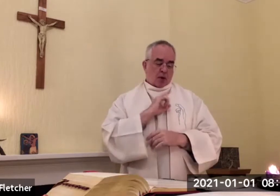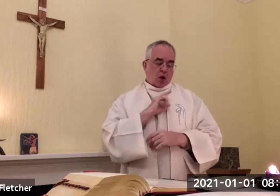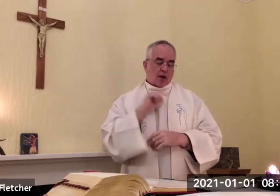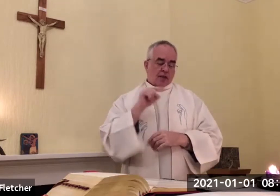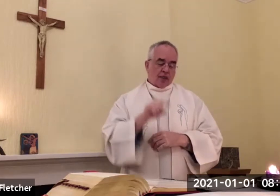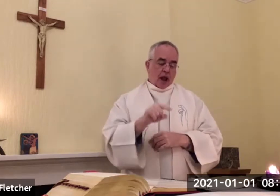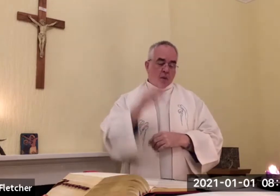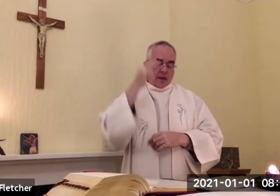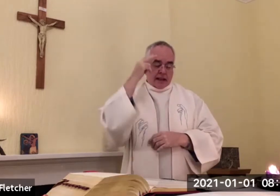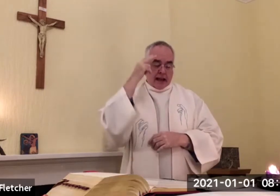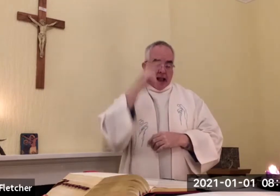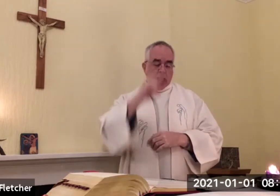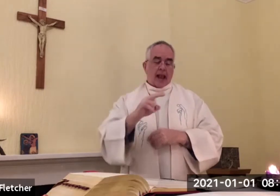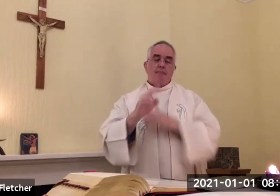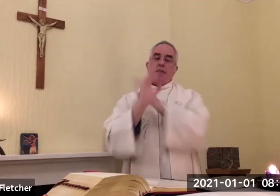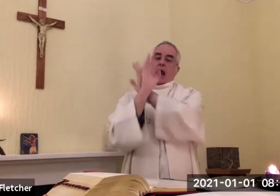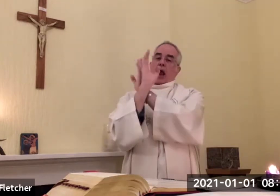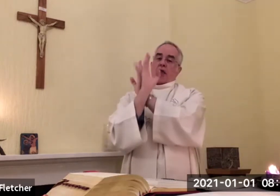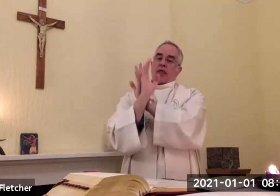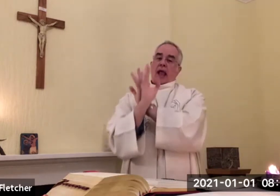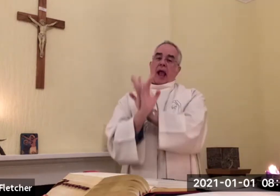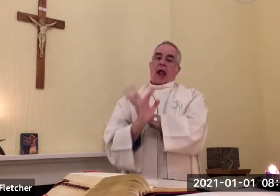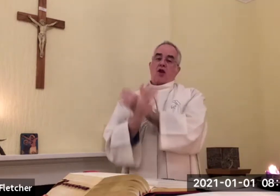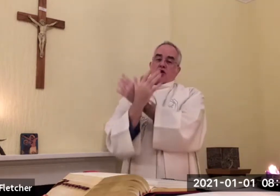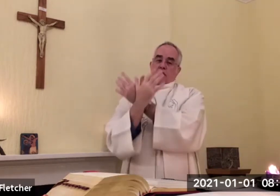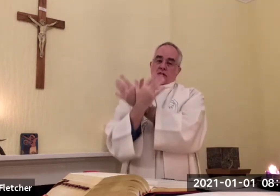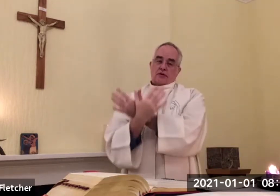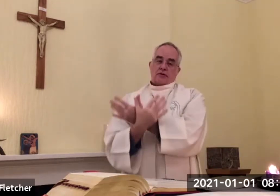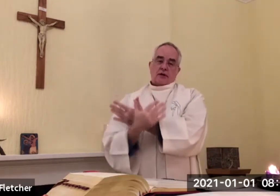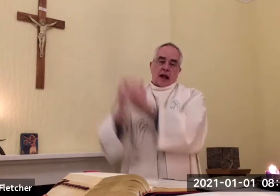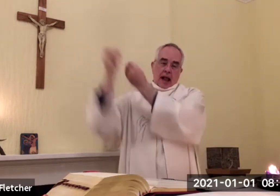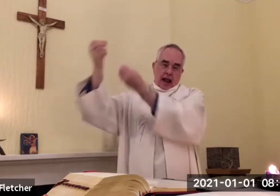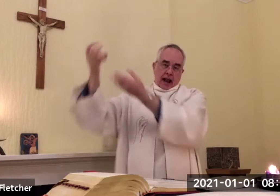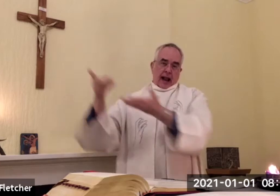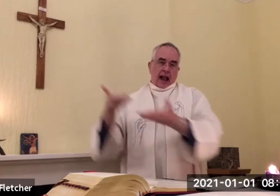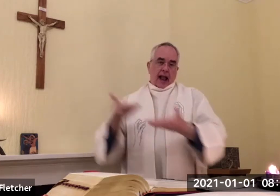because that was the name the angel gave